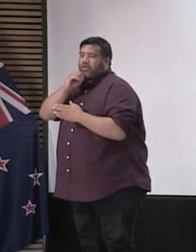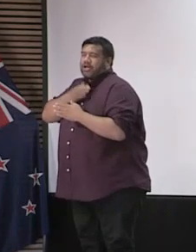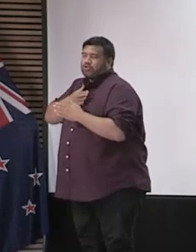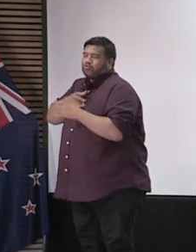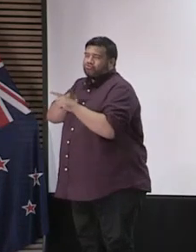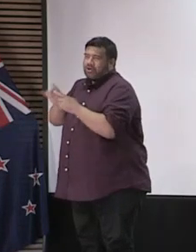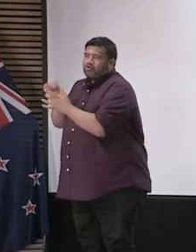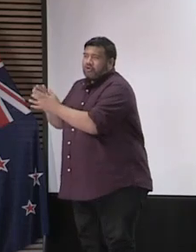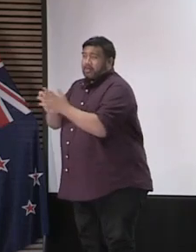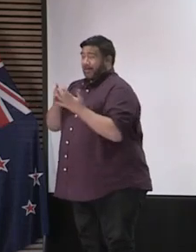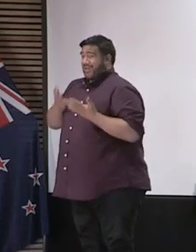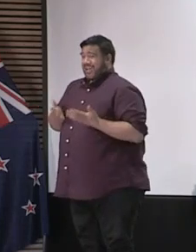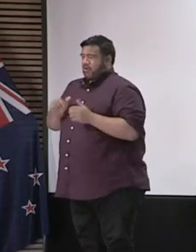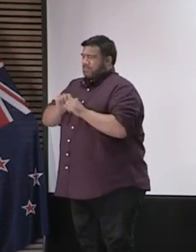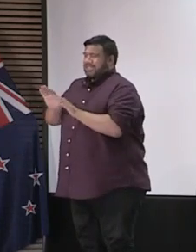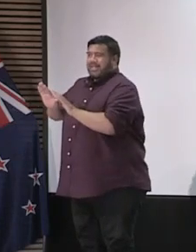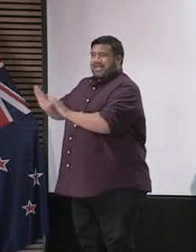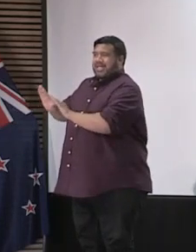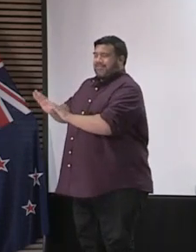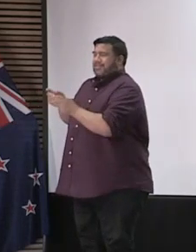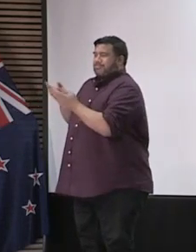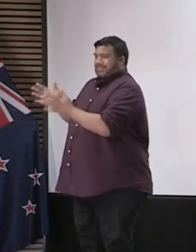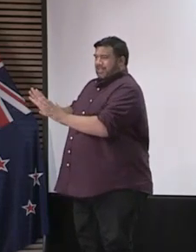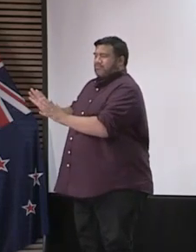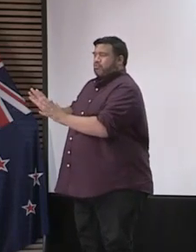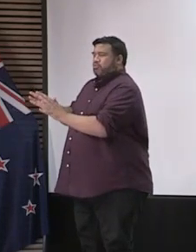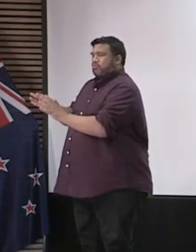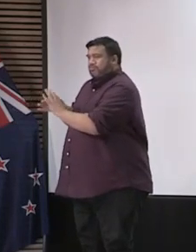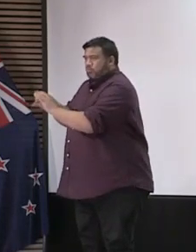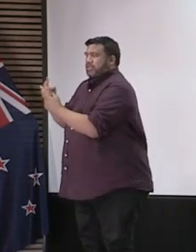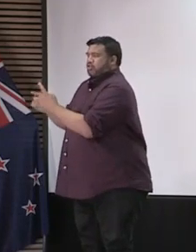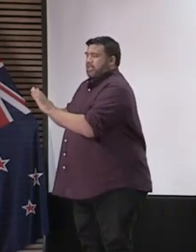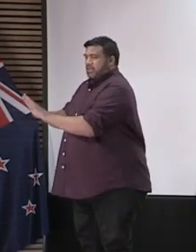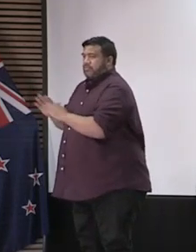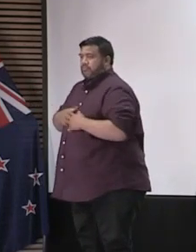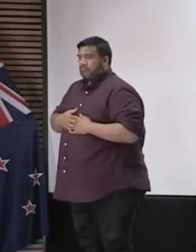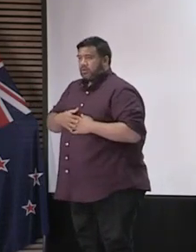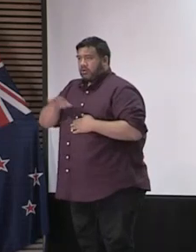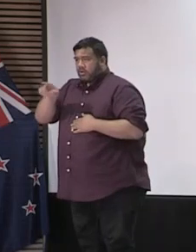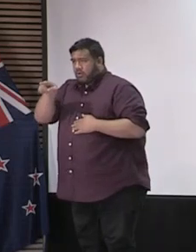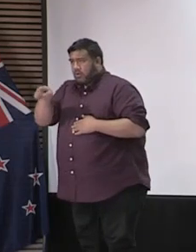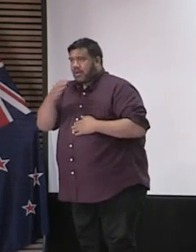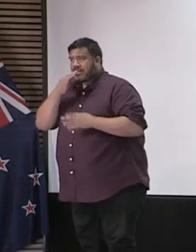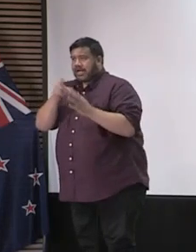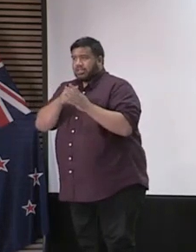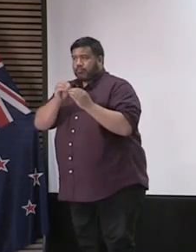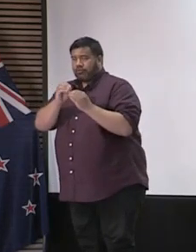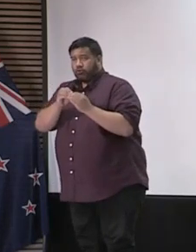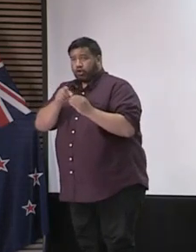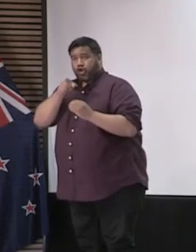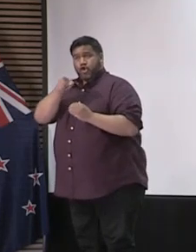the distance and the space that families would generally want at a time like this. Yeah. Bloomfield, just to clarify, you're part of that group taking a 20% pay